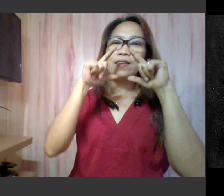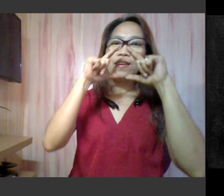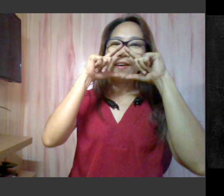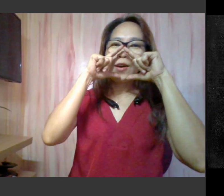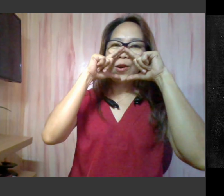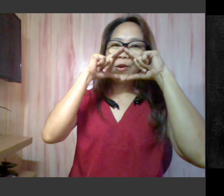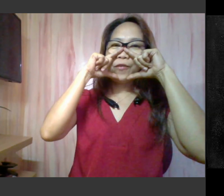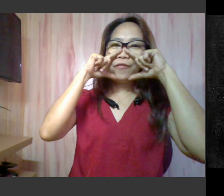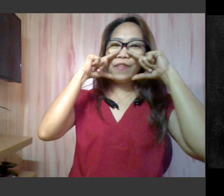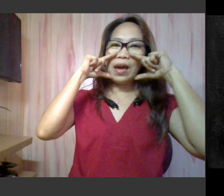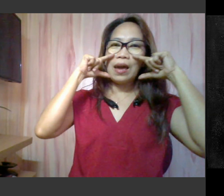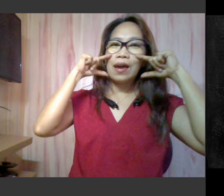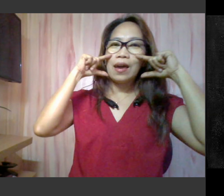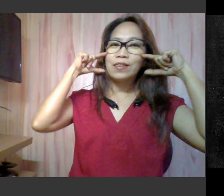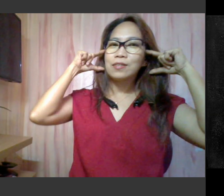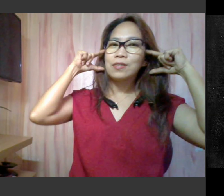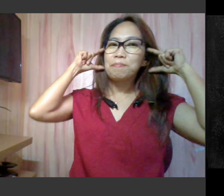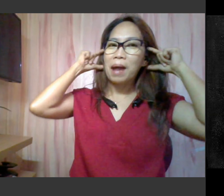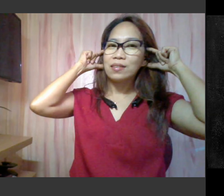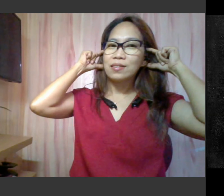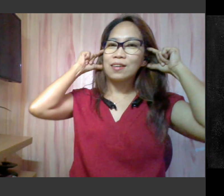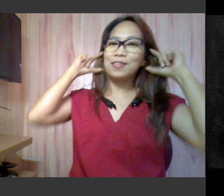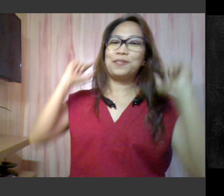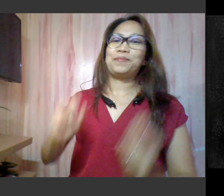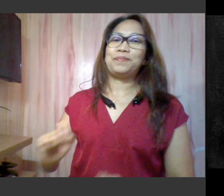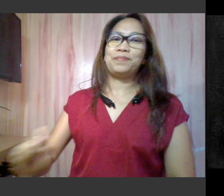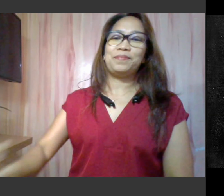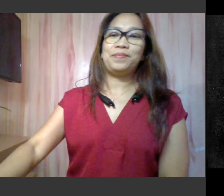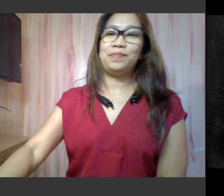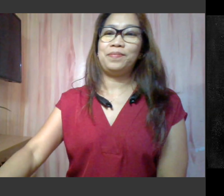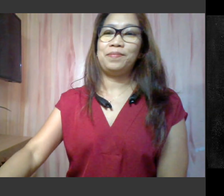Again, your face mask.